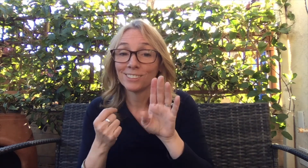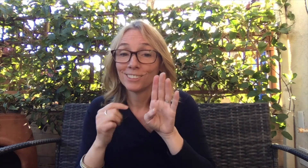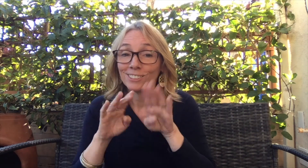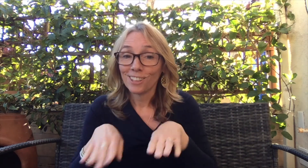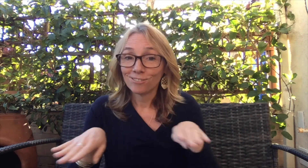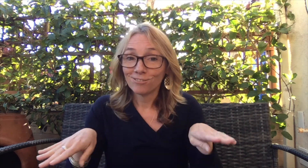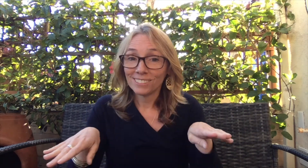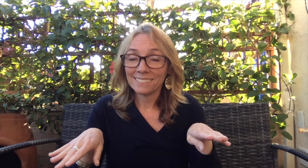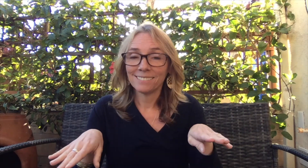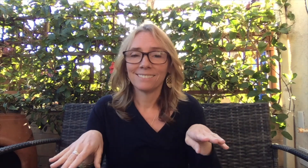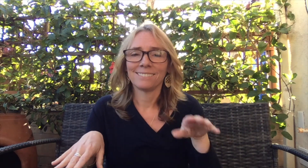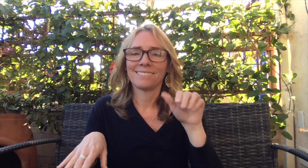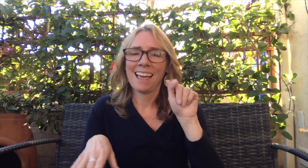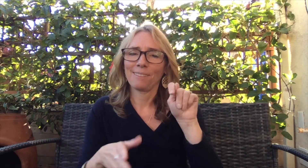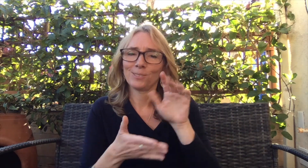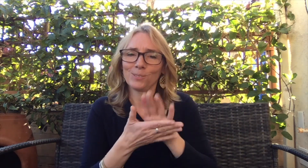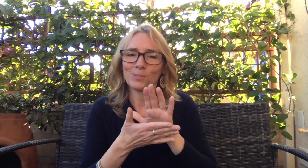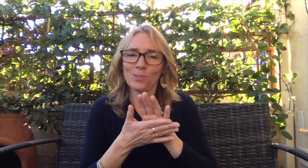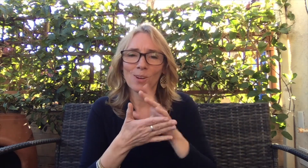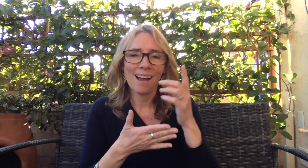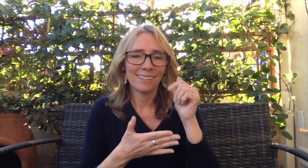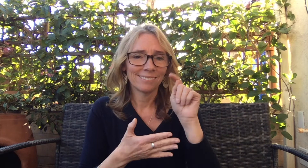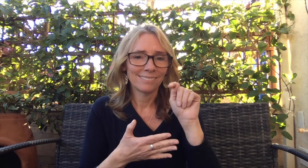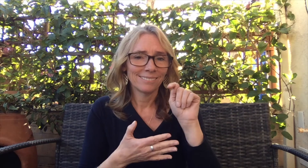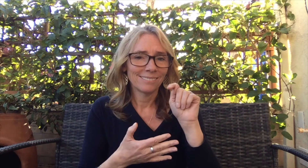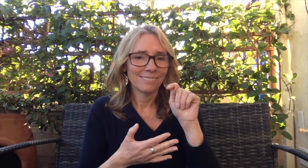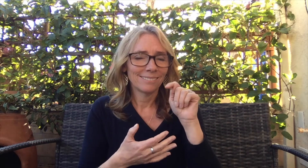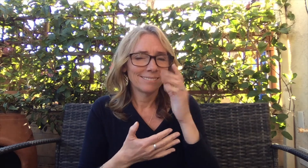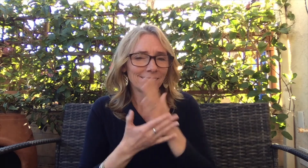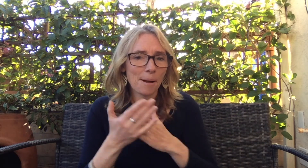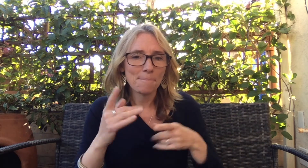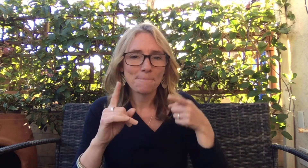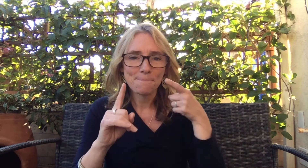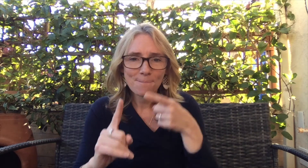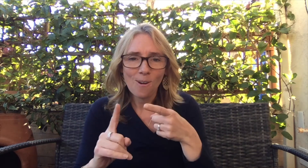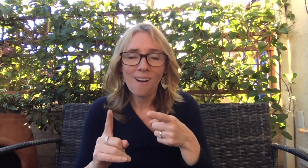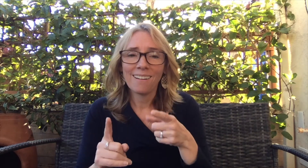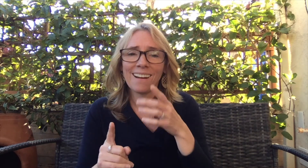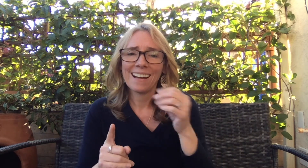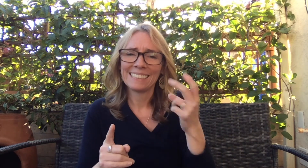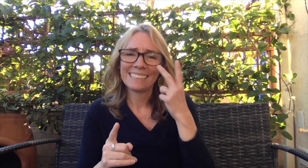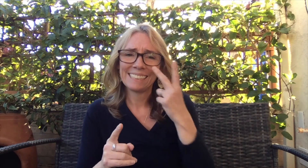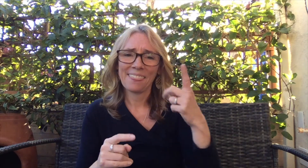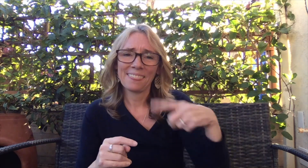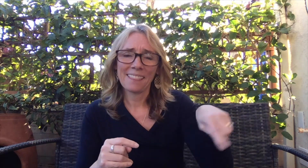to meeting your children at the school at some point